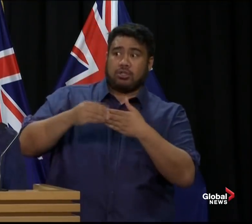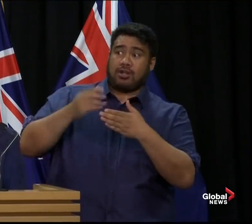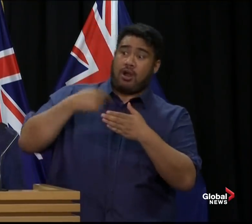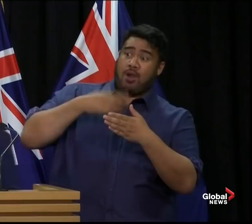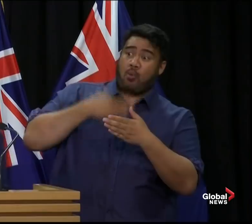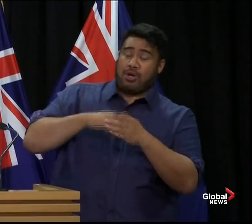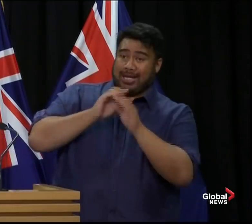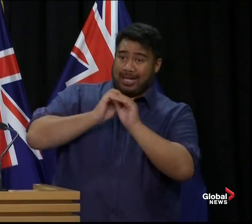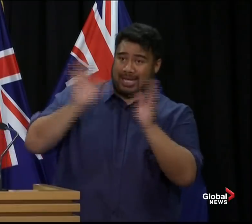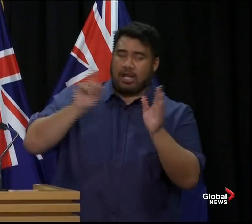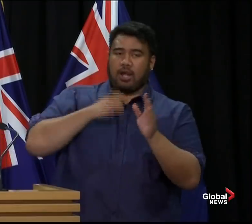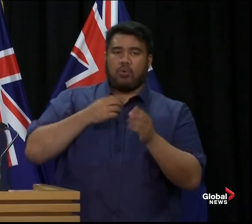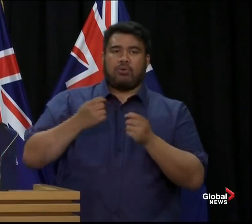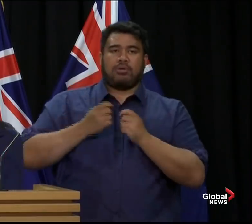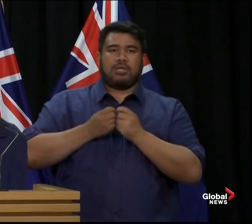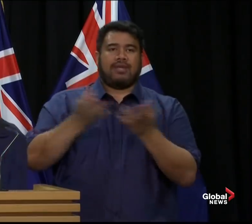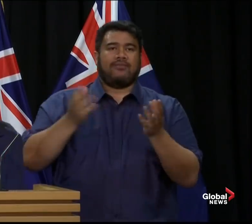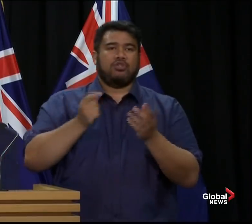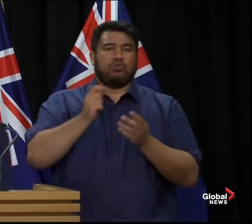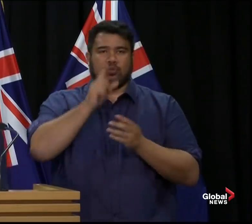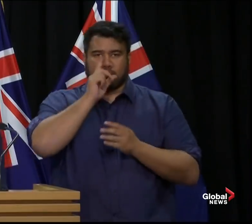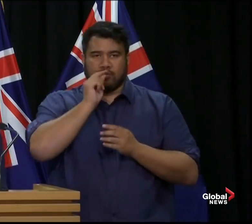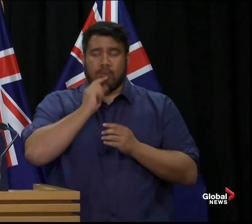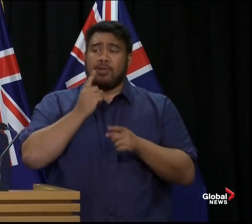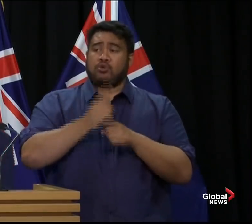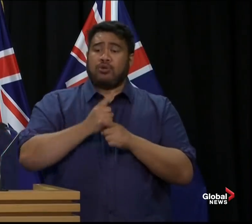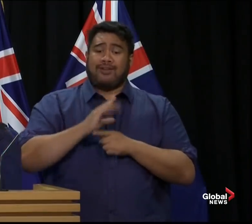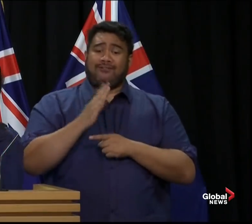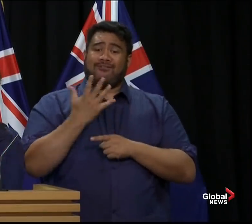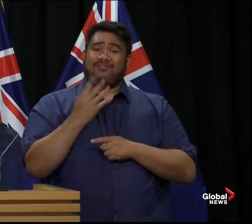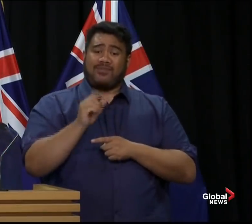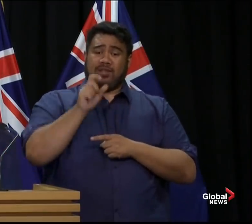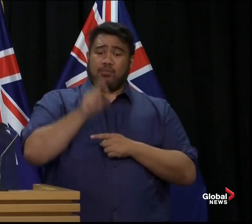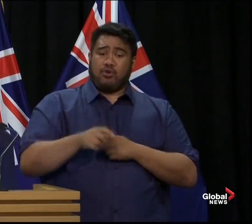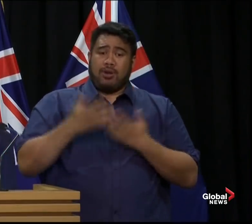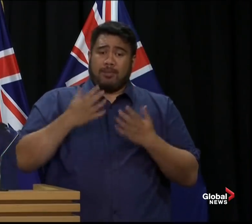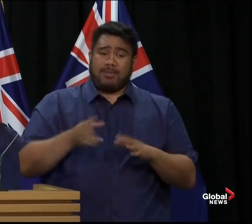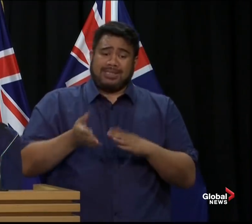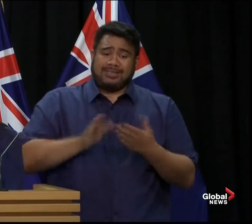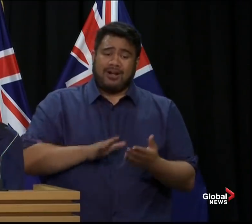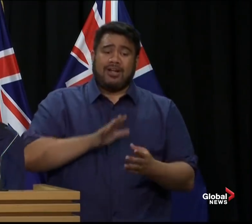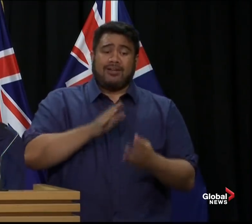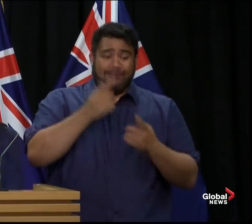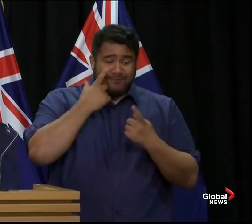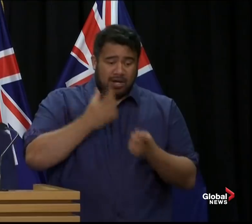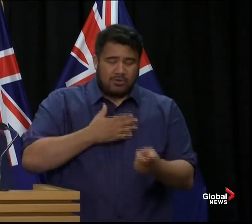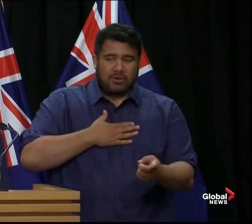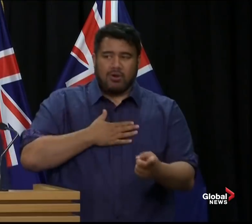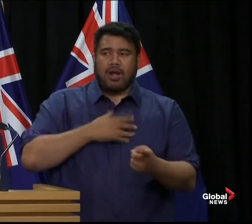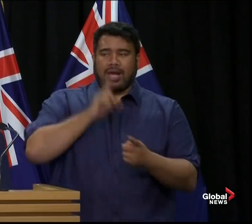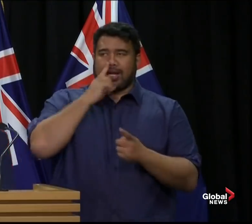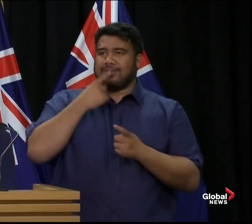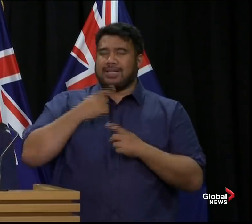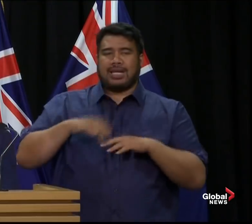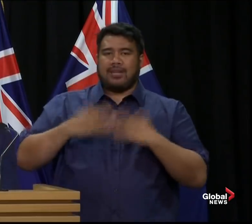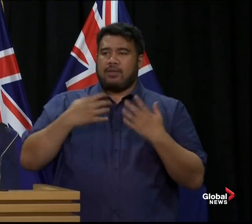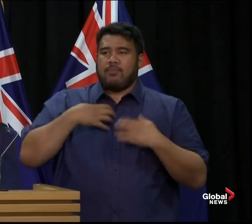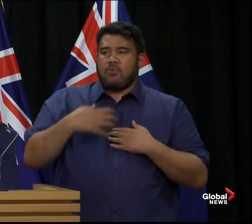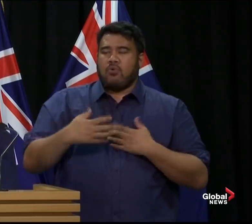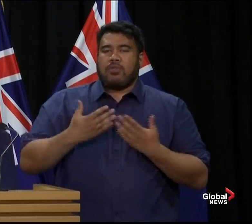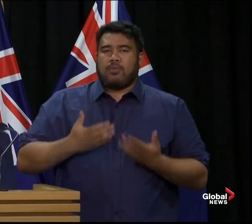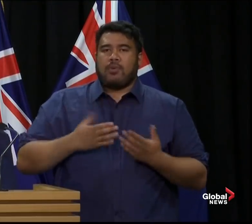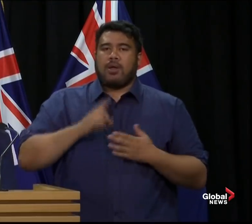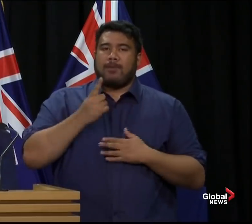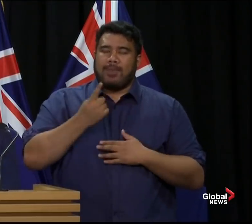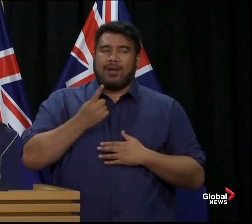can. When it comes to the 50th victim, look, there's nothing specific that I can really say other than an acknowledgement